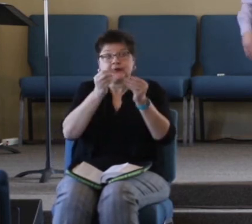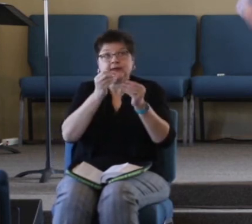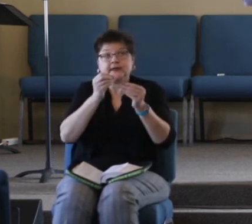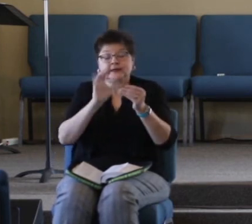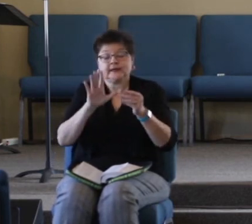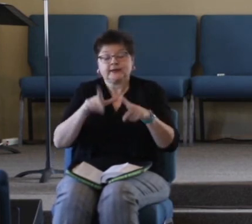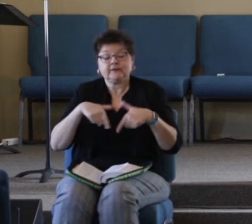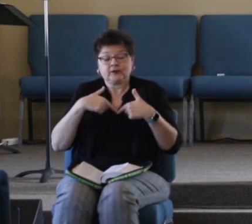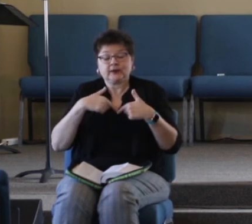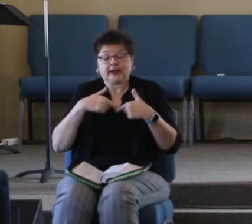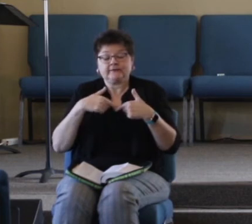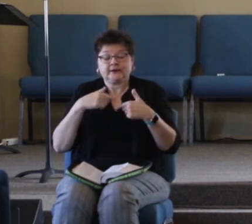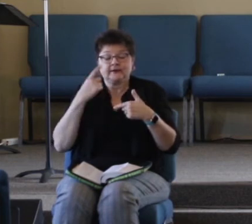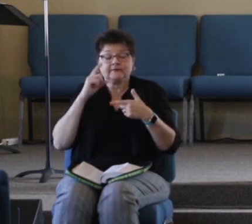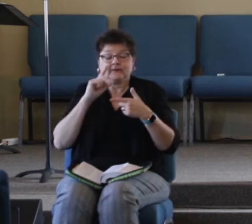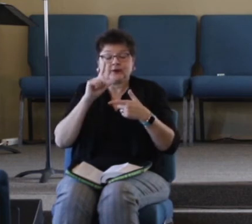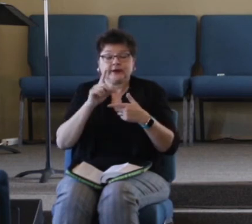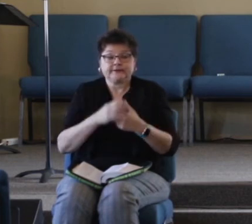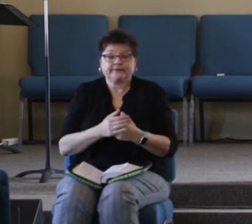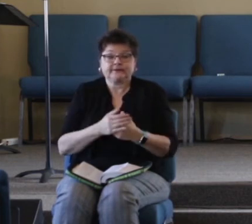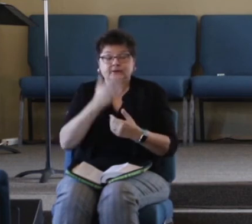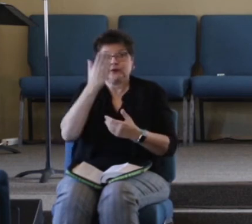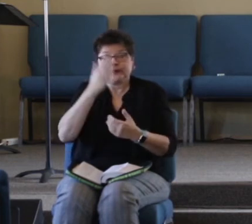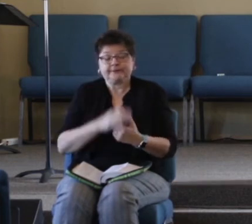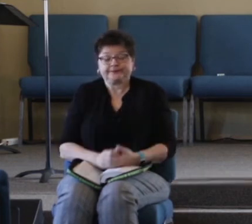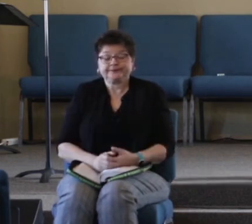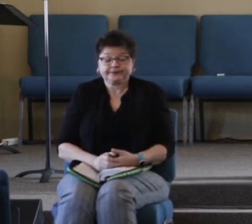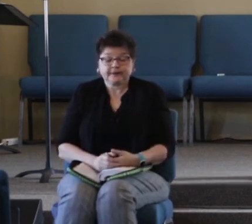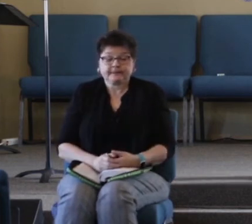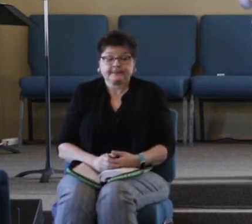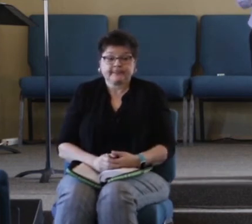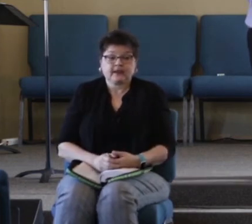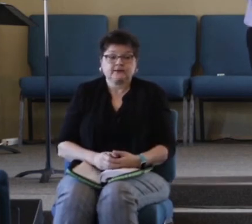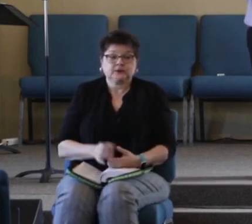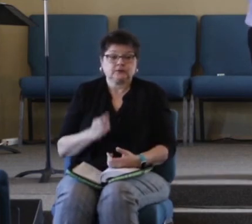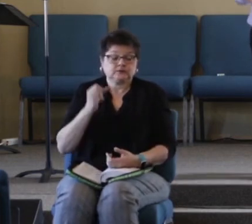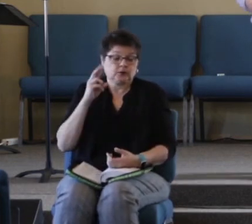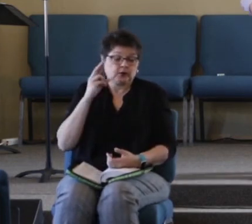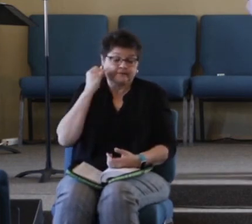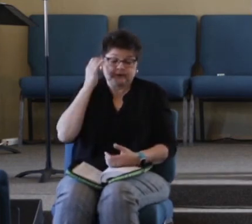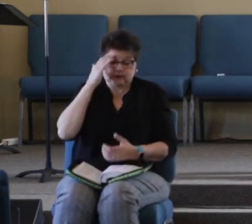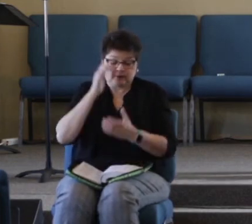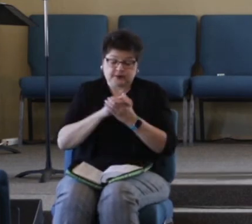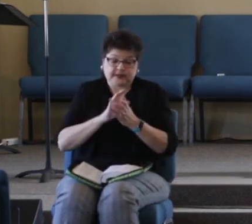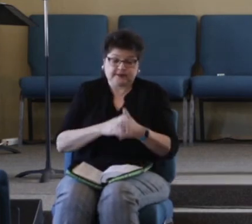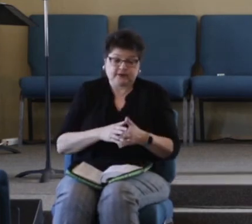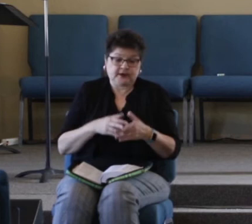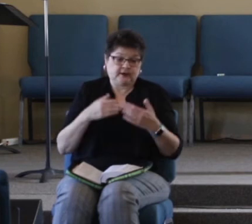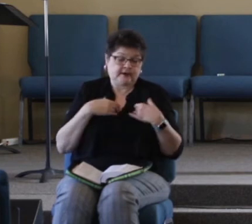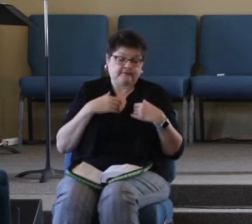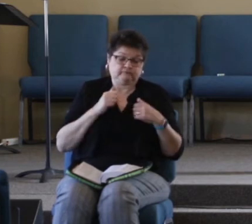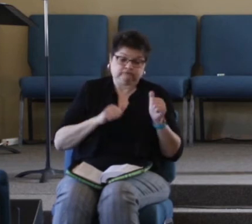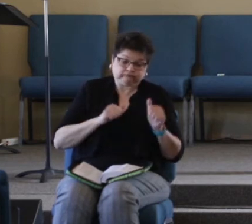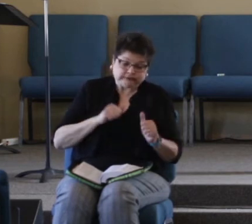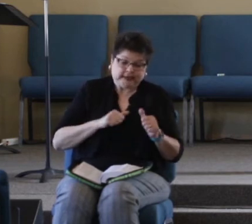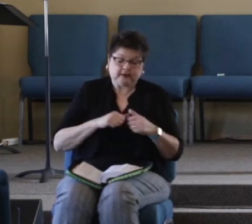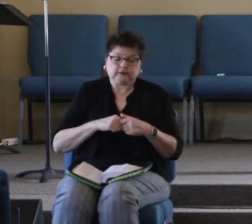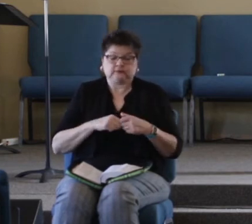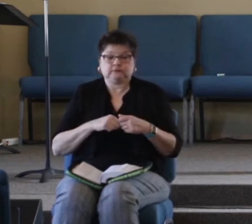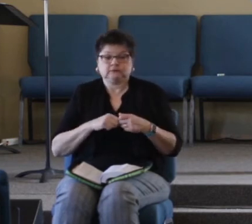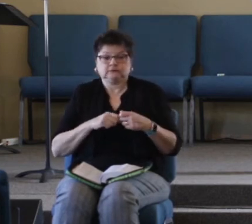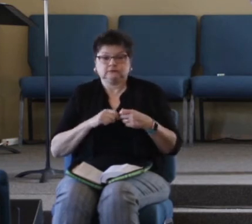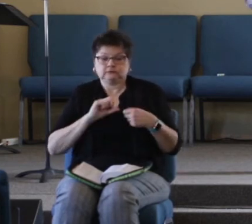So why don't you let him meet you where you are today? With any doubt, with any fear, with any hurt, allow him to be the